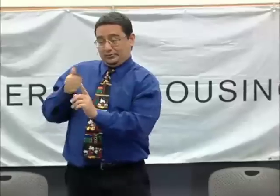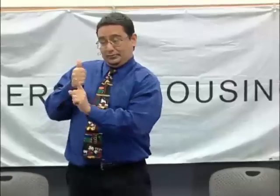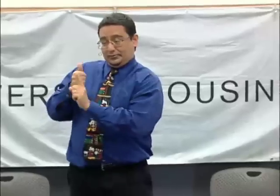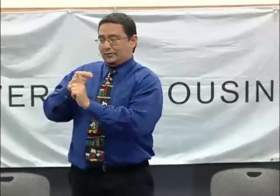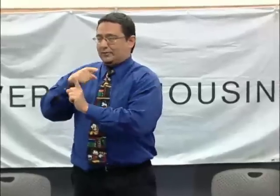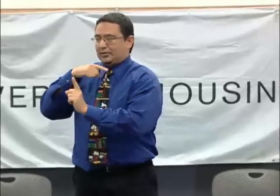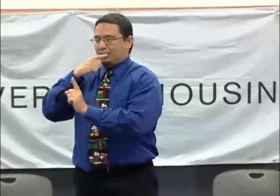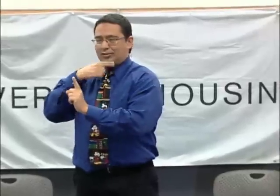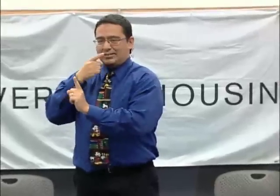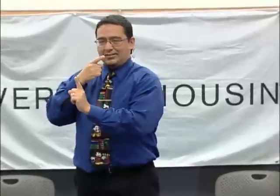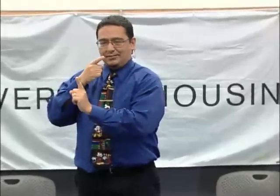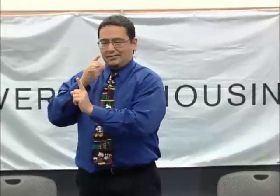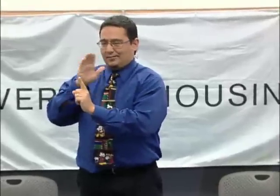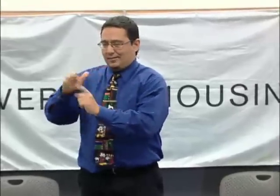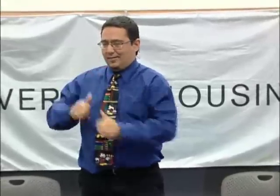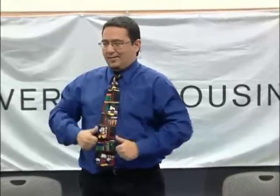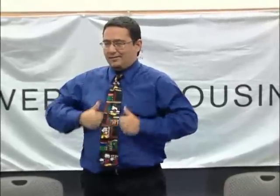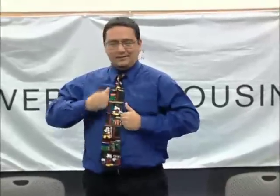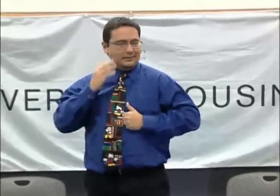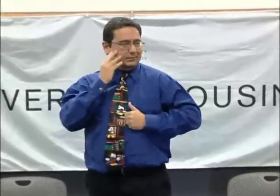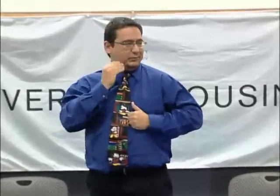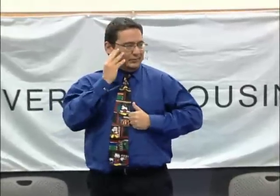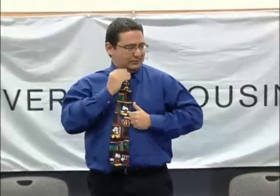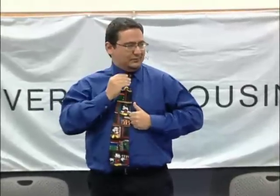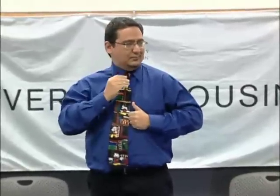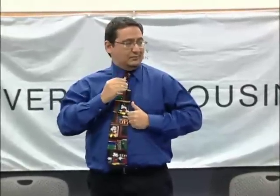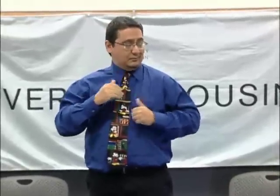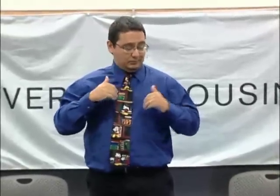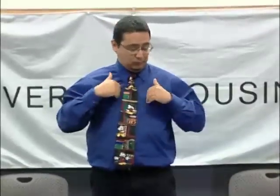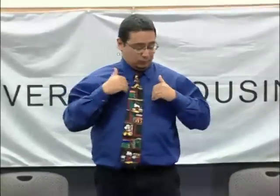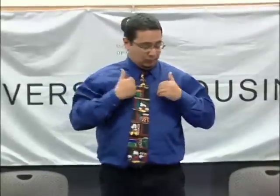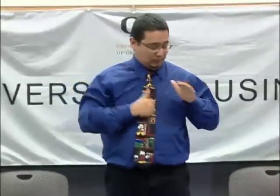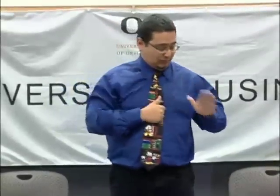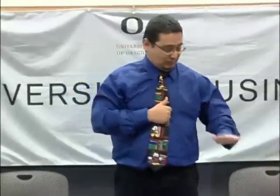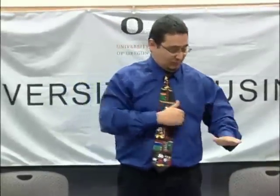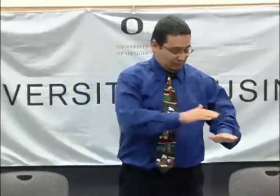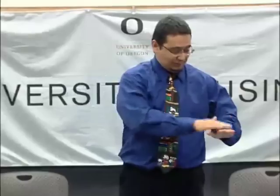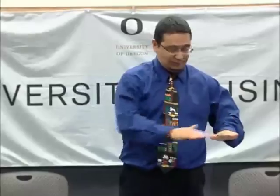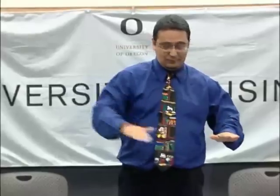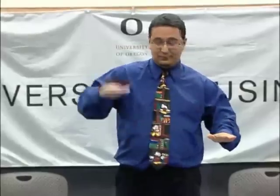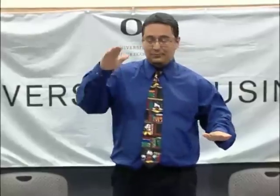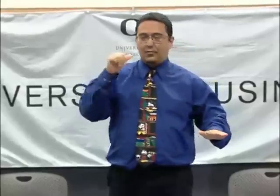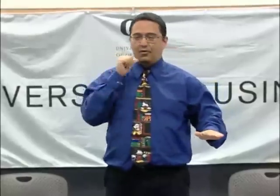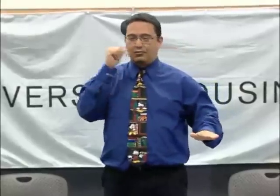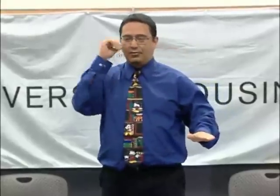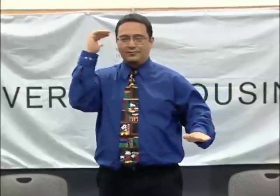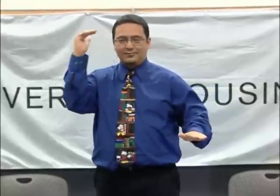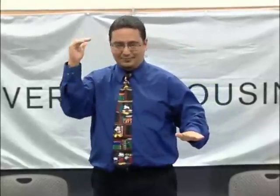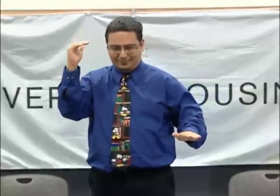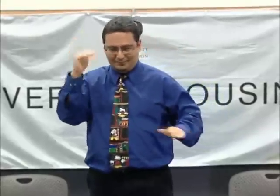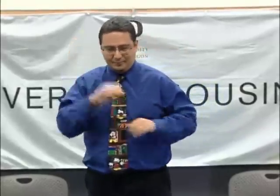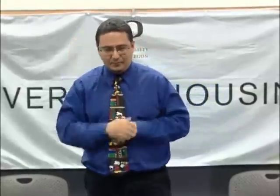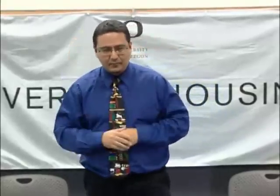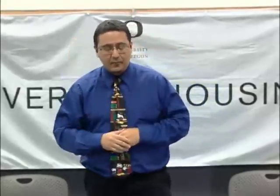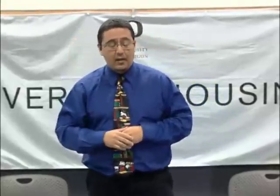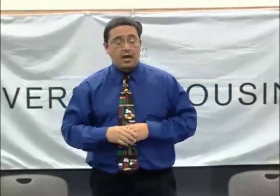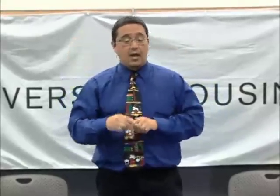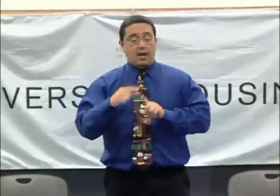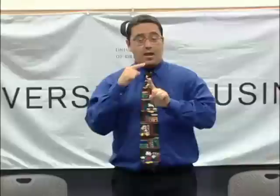represents a hearing person, their experience from birth to death.